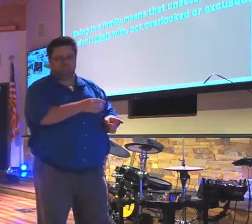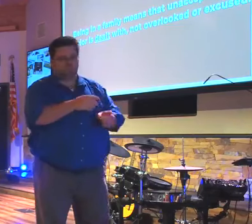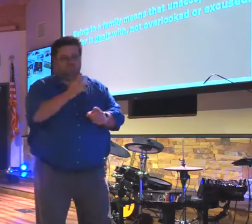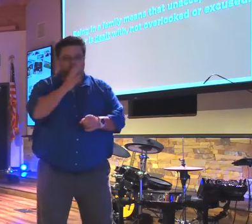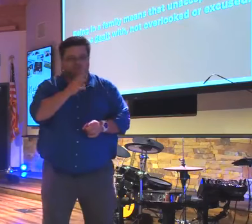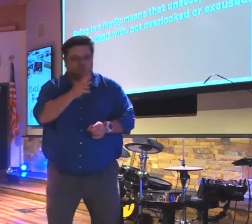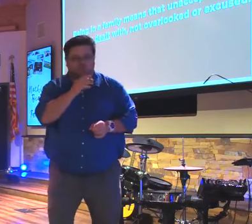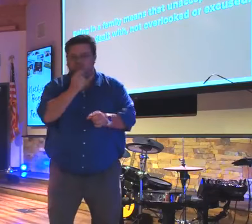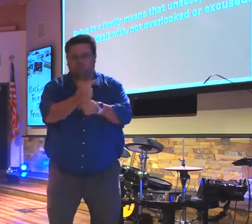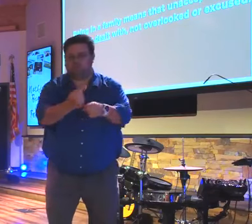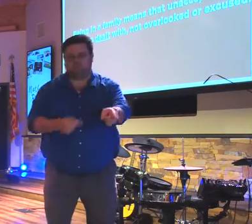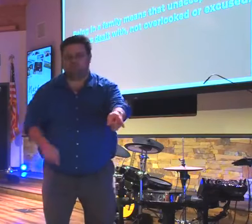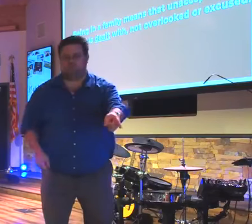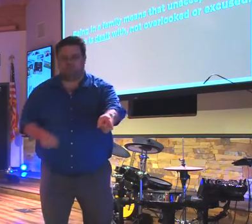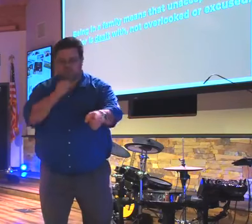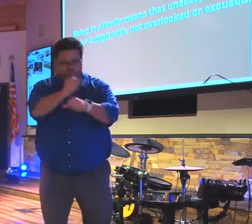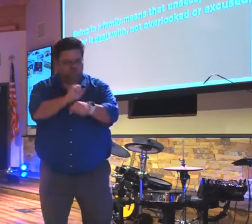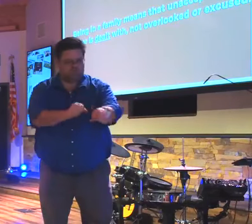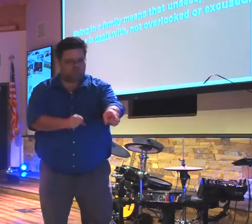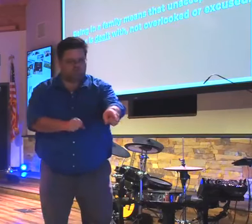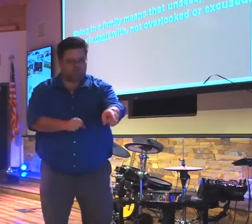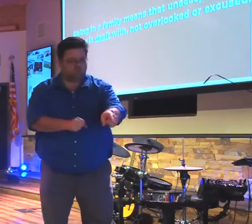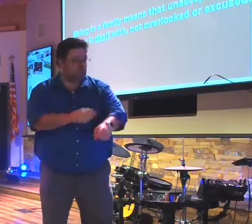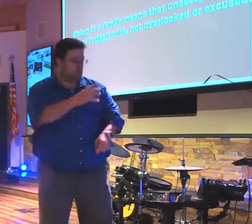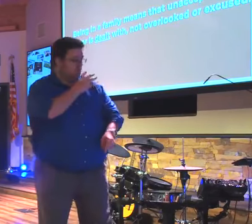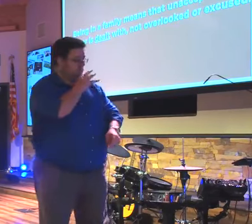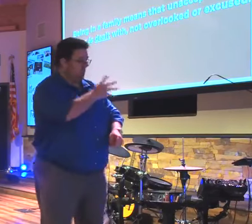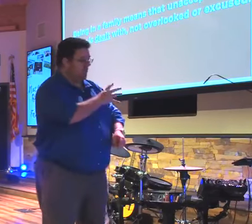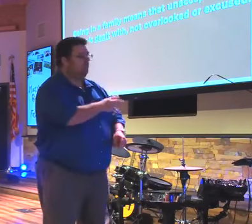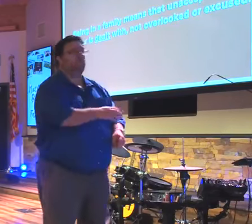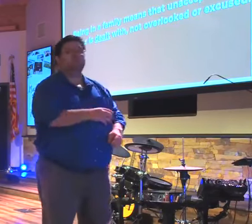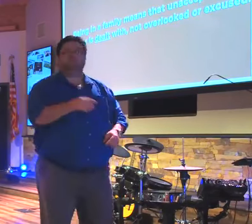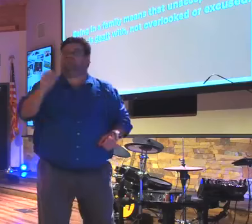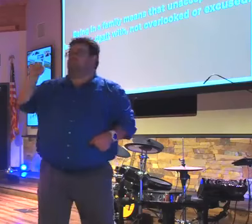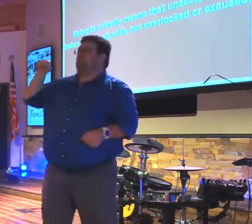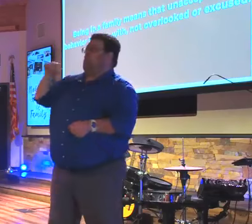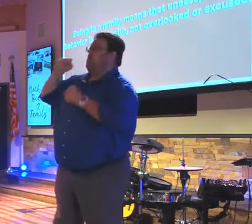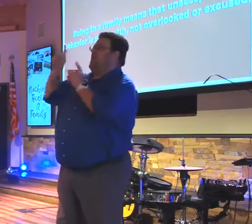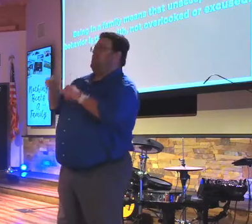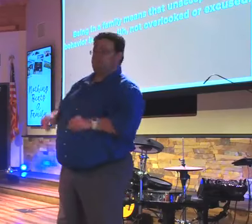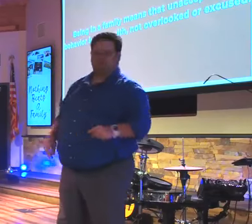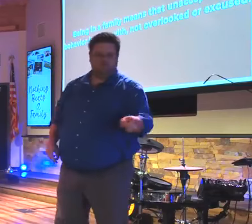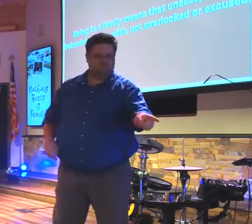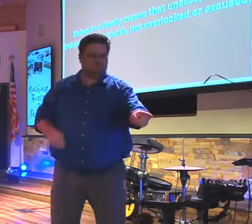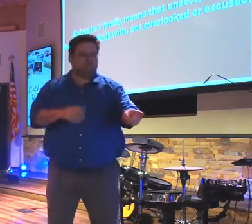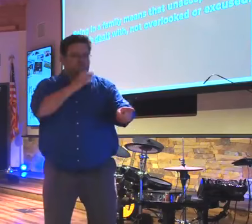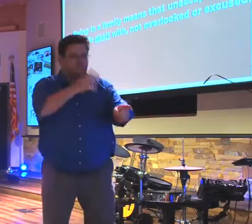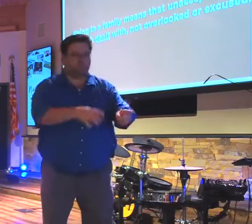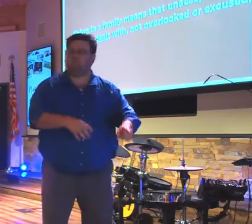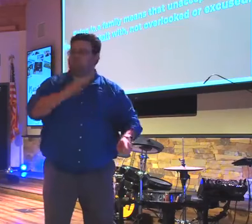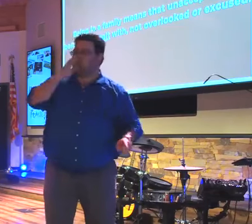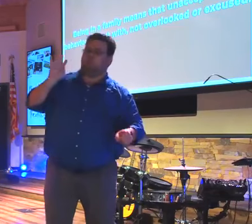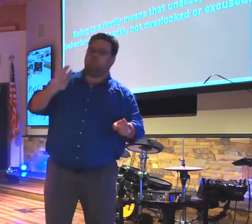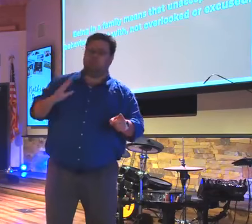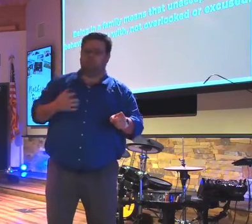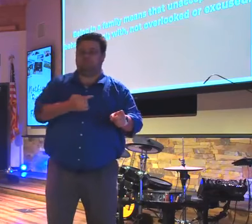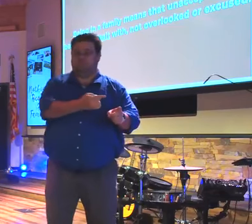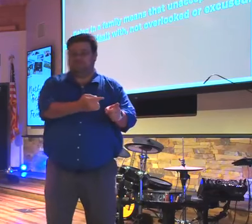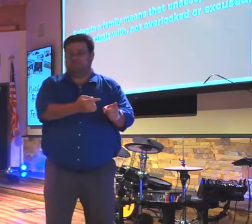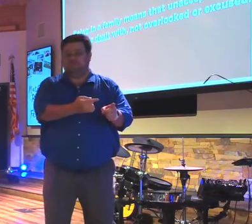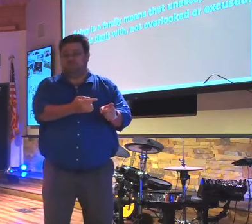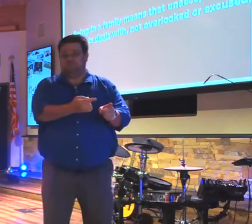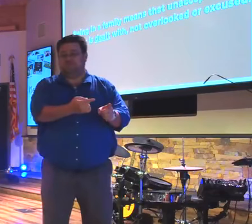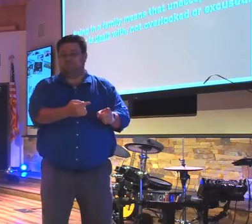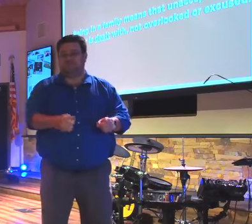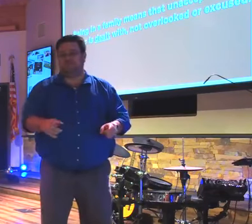child. And yet this child, responds better to this. So it depends on the person. Depends on the age of the child. You're not going to correct